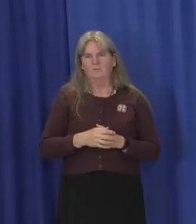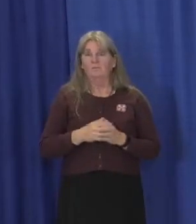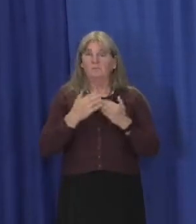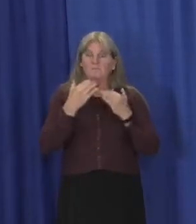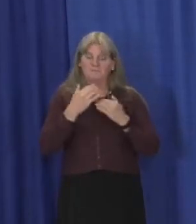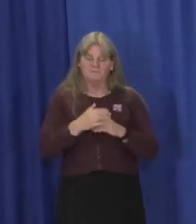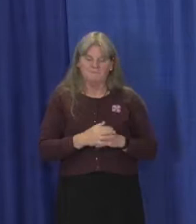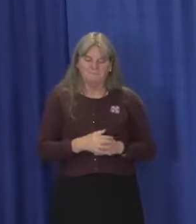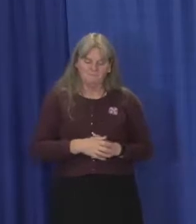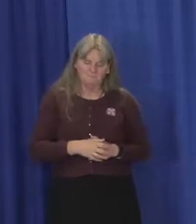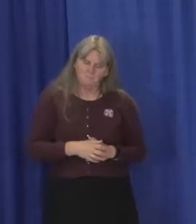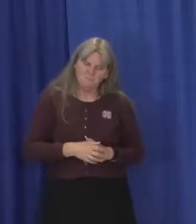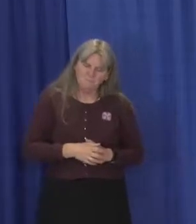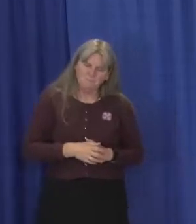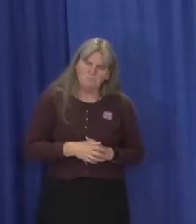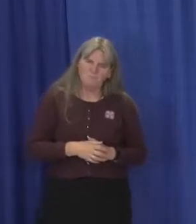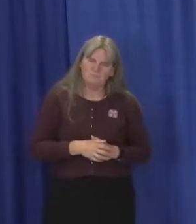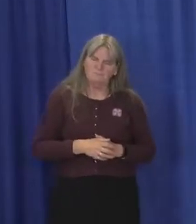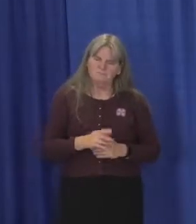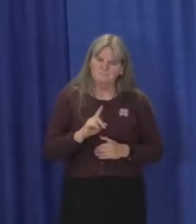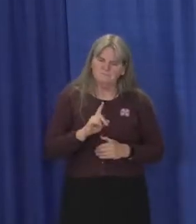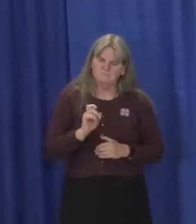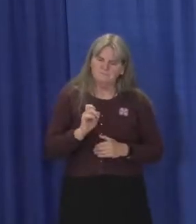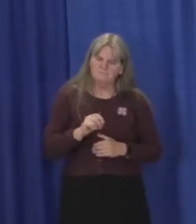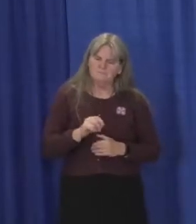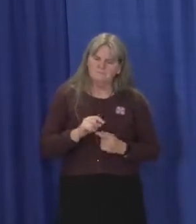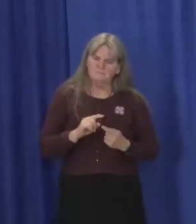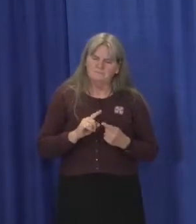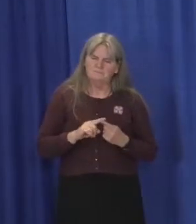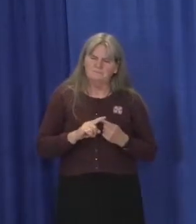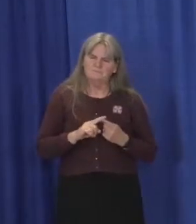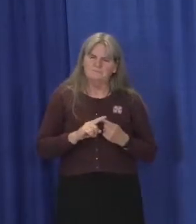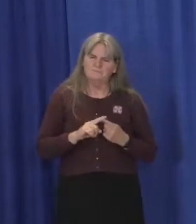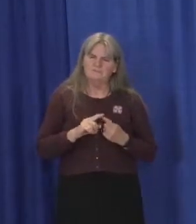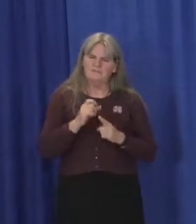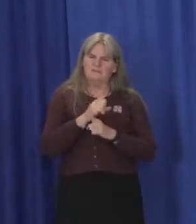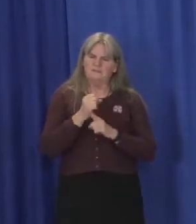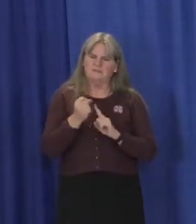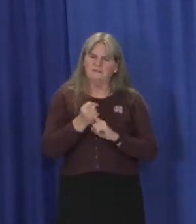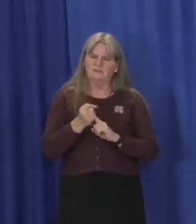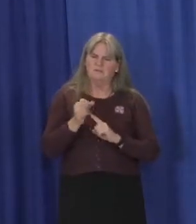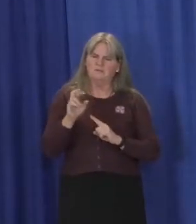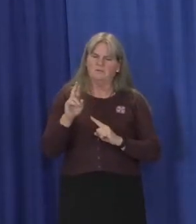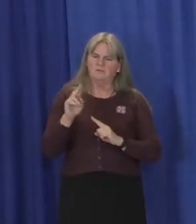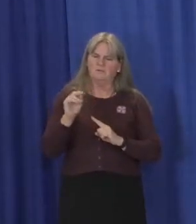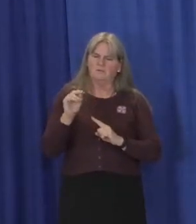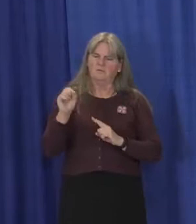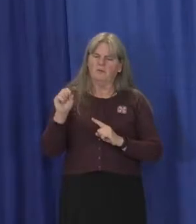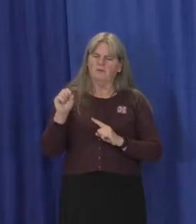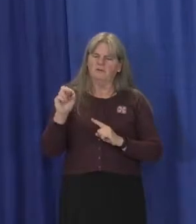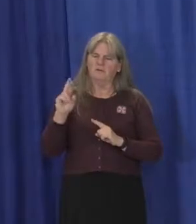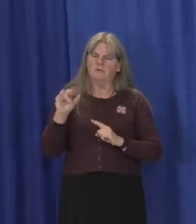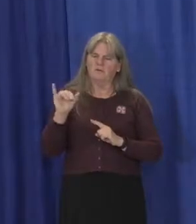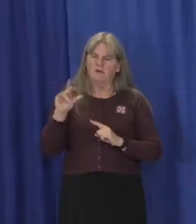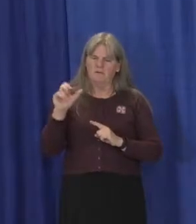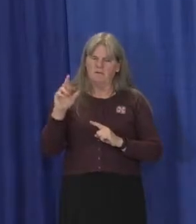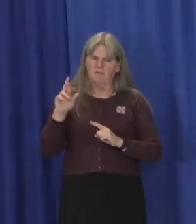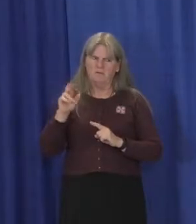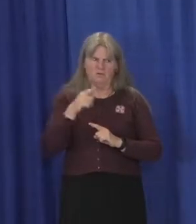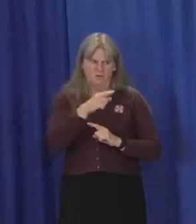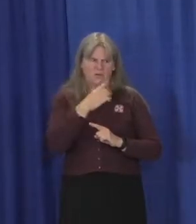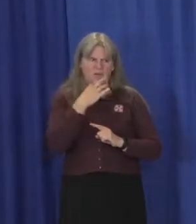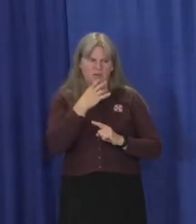Thank you. My first question had to do with the situation in Ross River. I know, Dr. Elliott, you said the situation